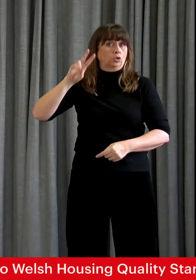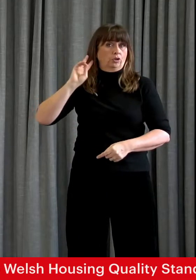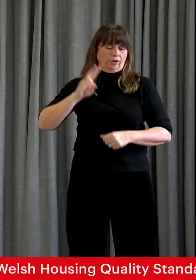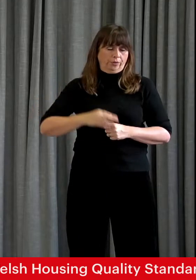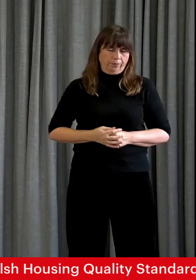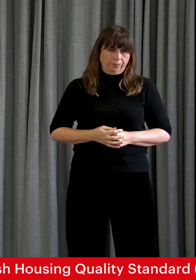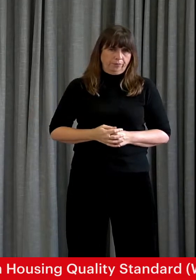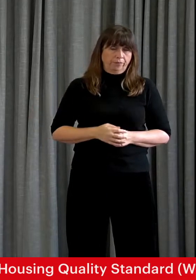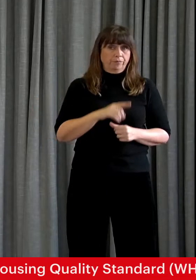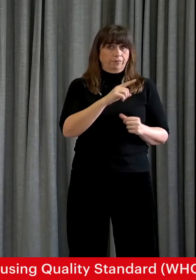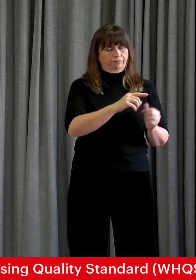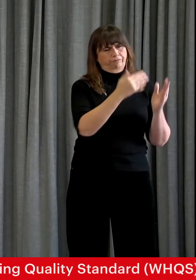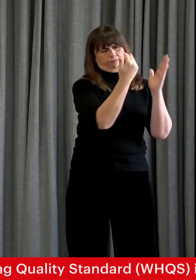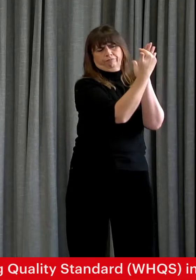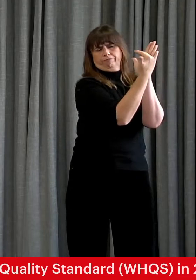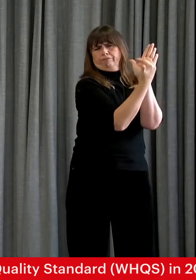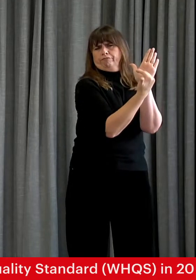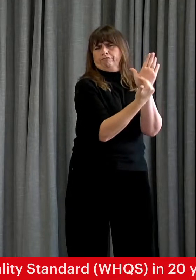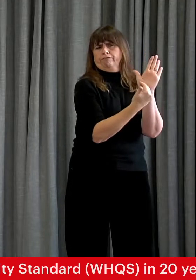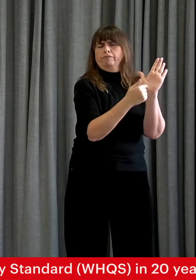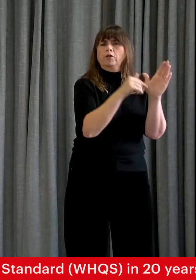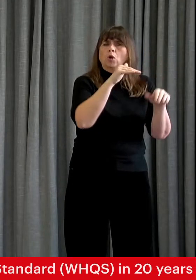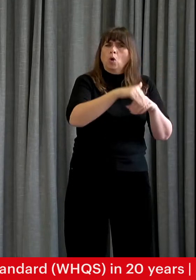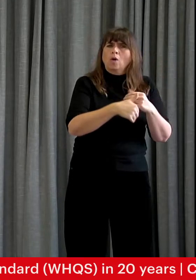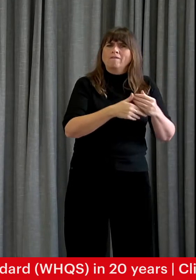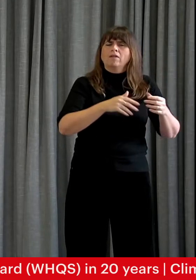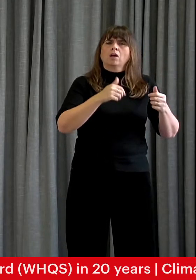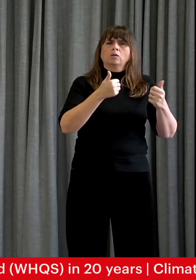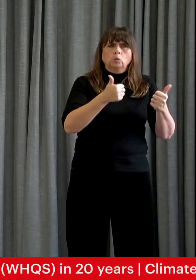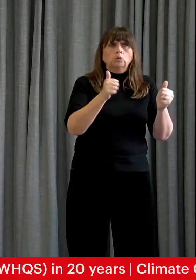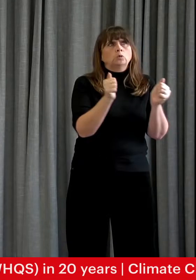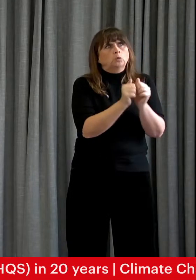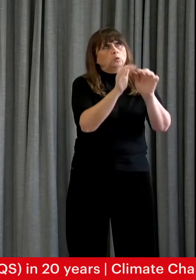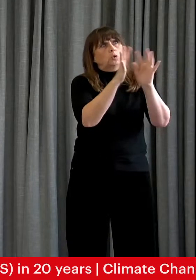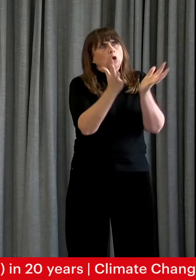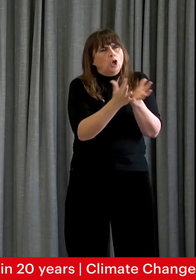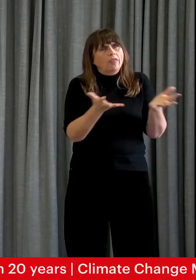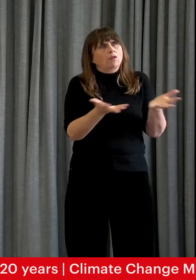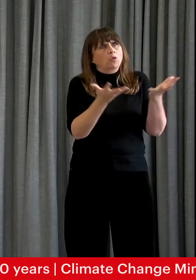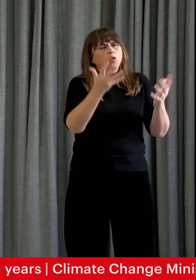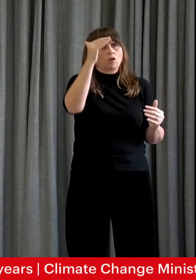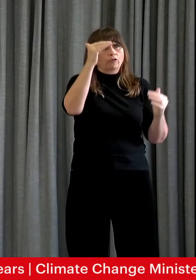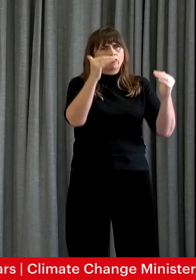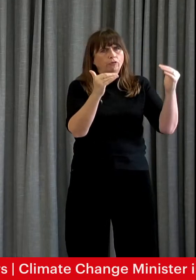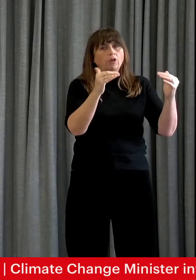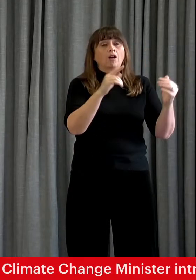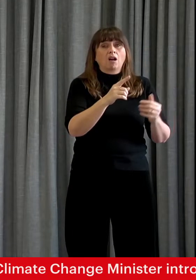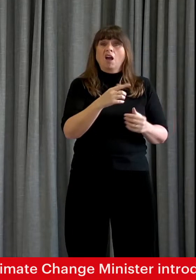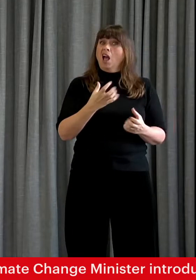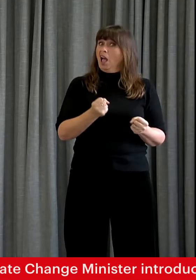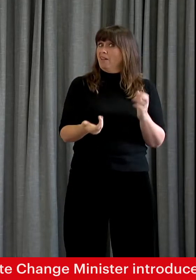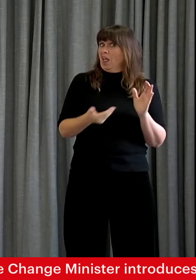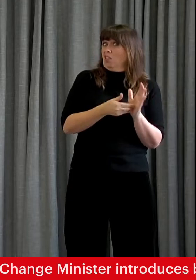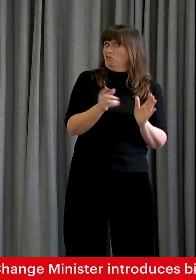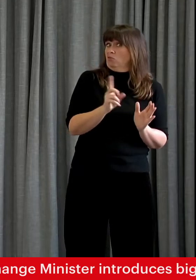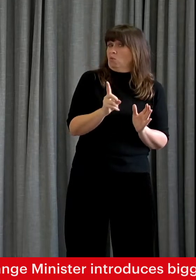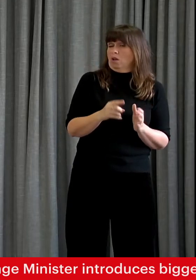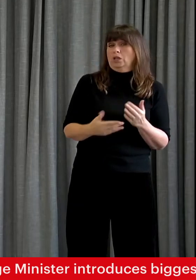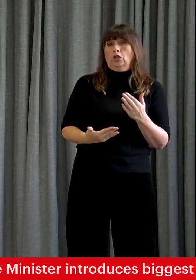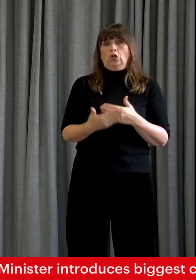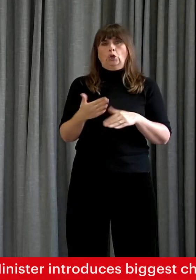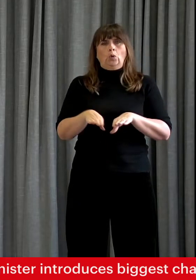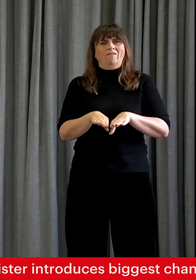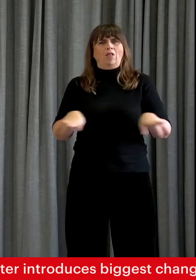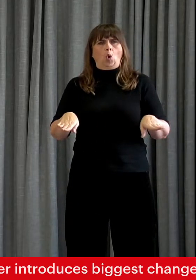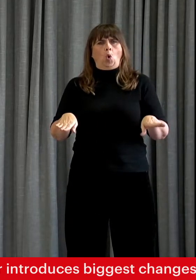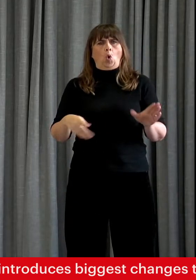But the standard is about much more than decarbonisation and affordable warmth. It introduces a new flooring element into the standard, which means